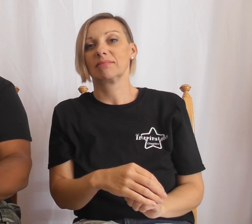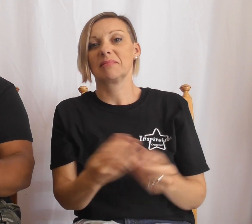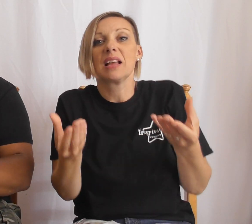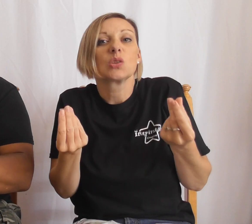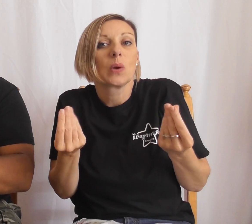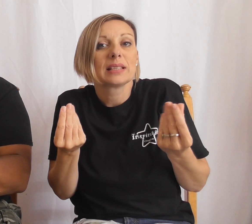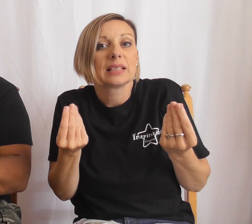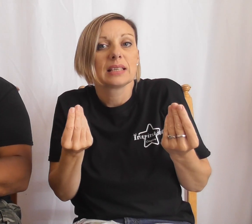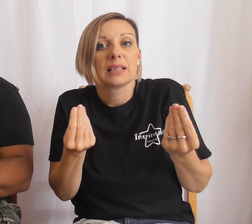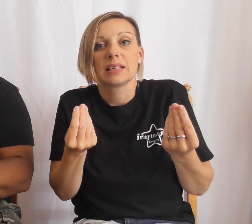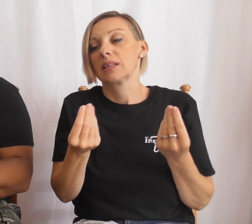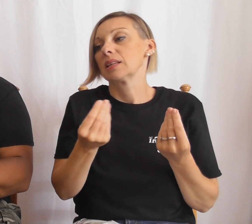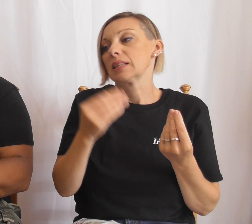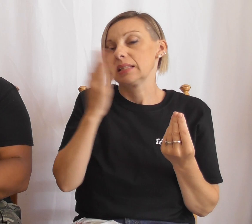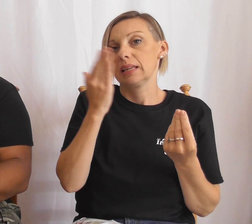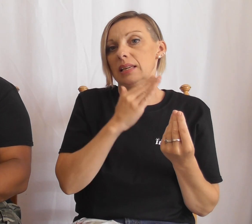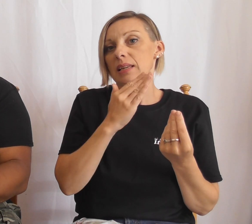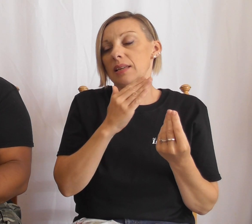stinky.